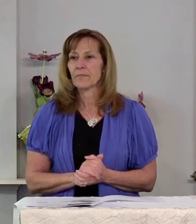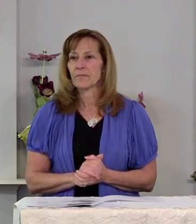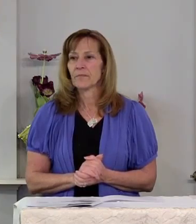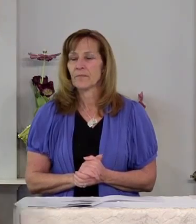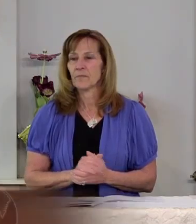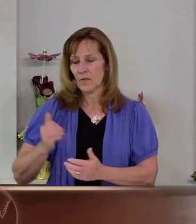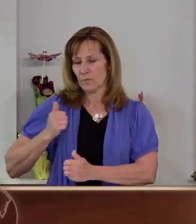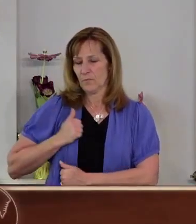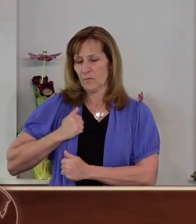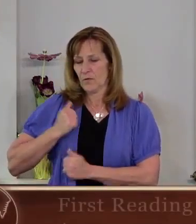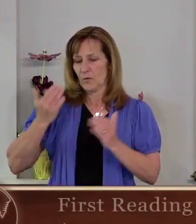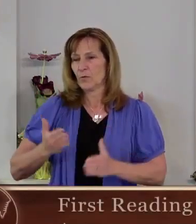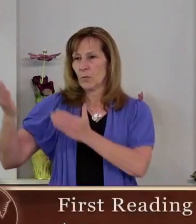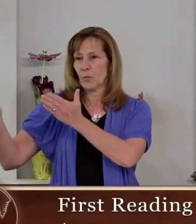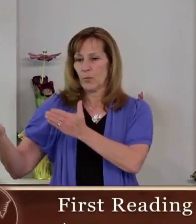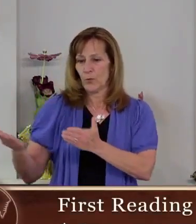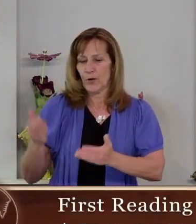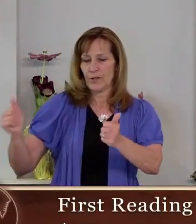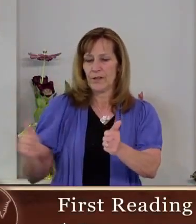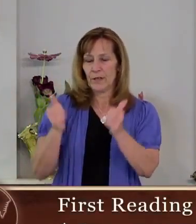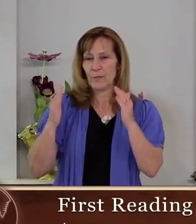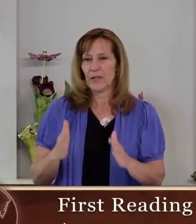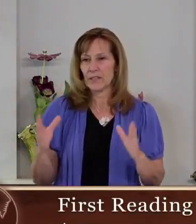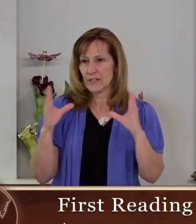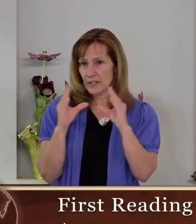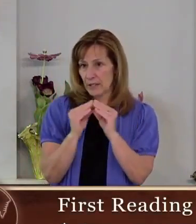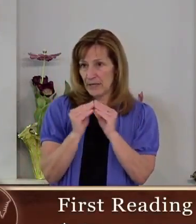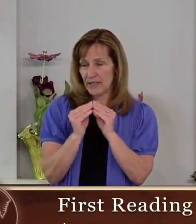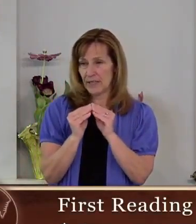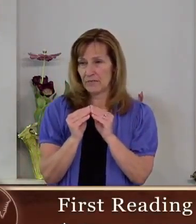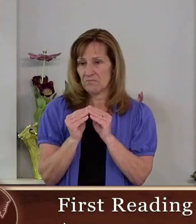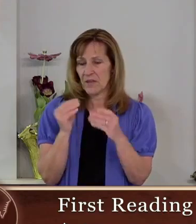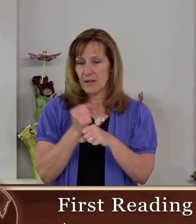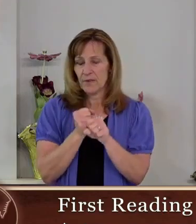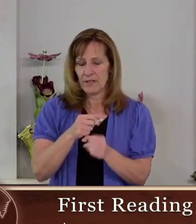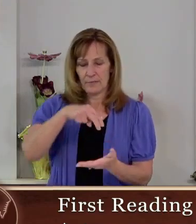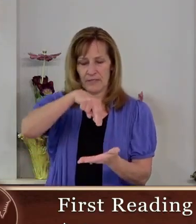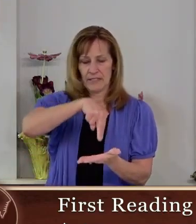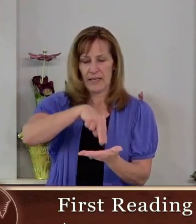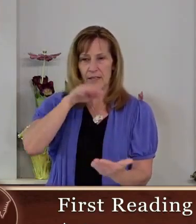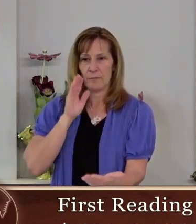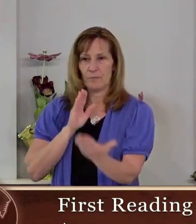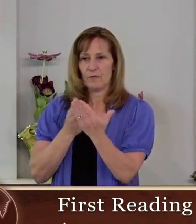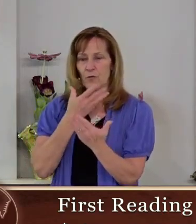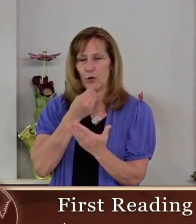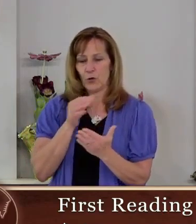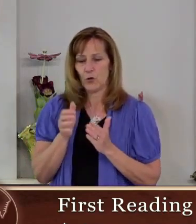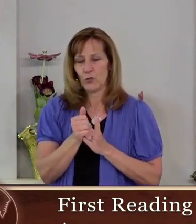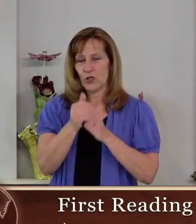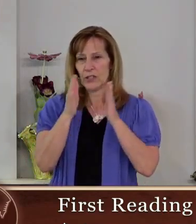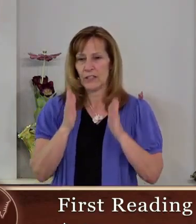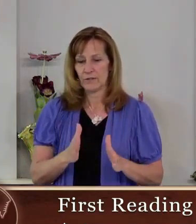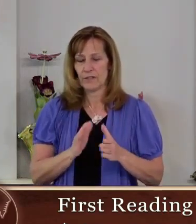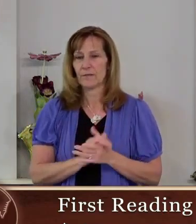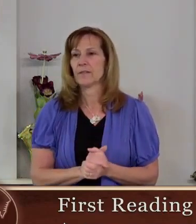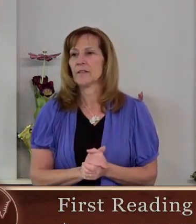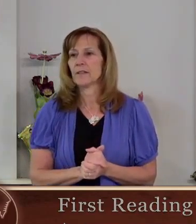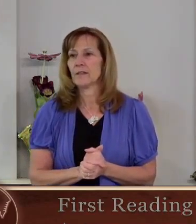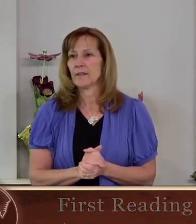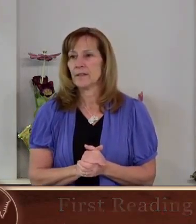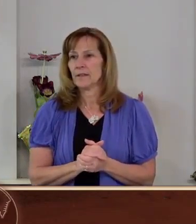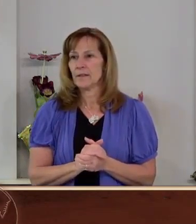The soldiers brought the apostles to the meeting and made them stand before the Jewish leaders.